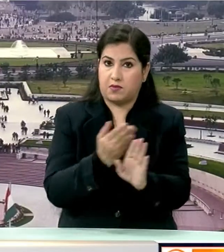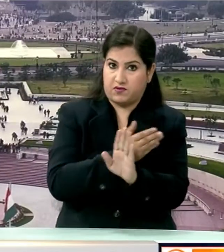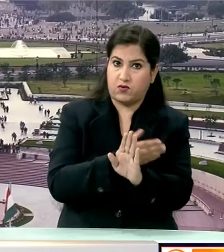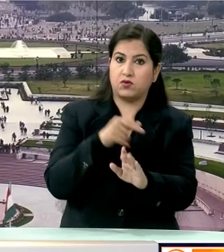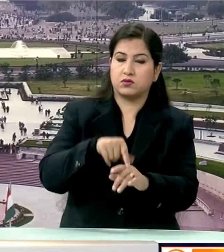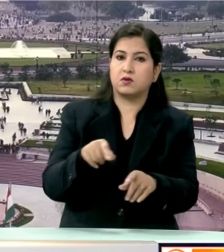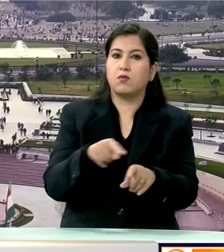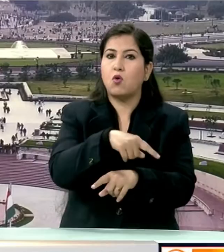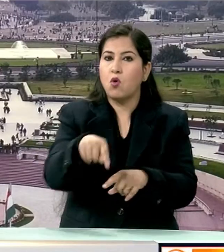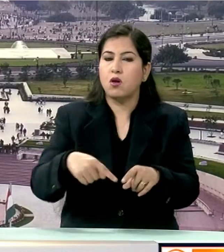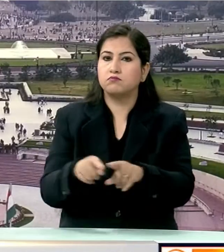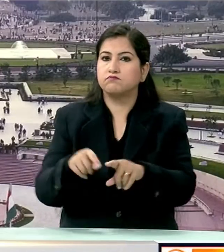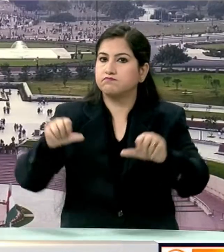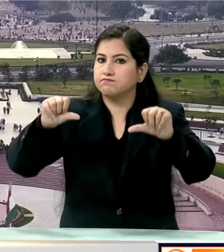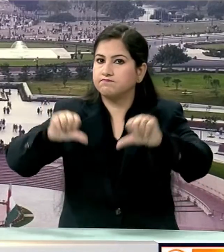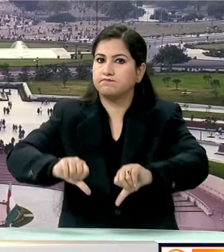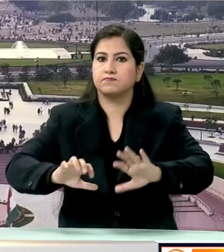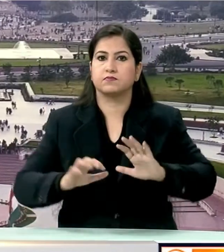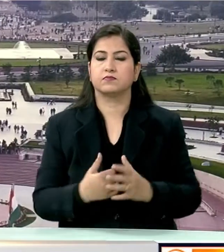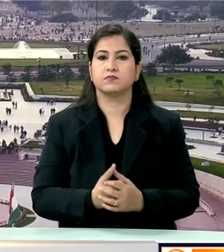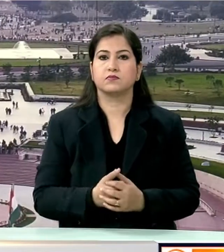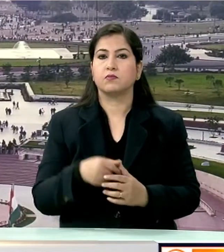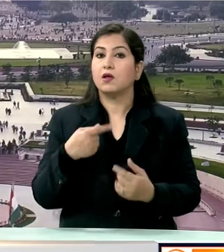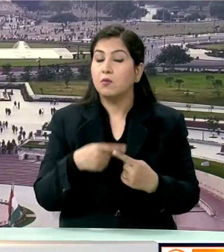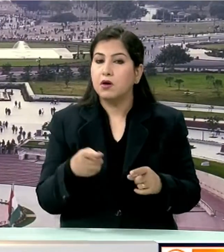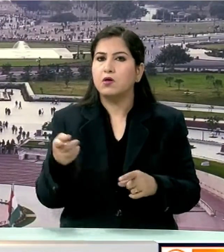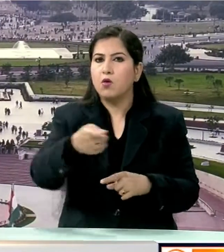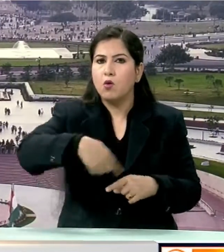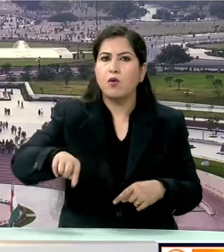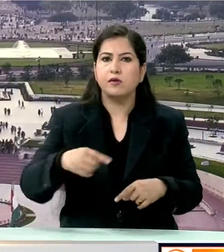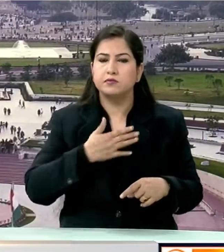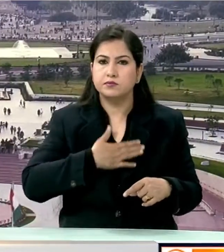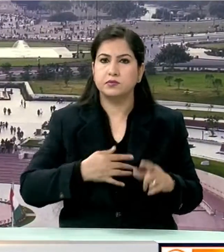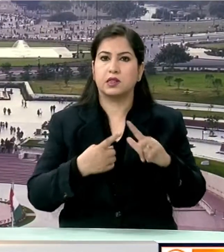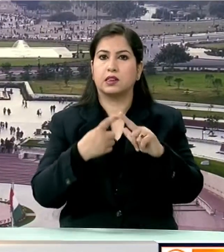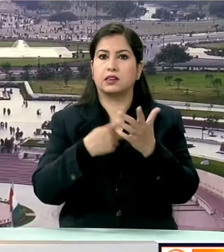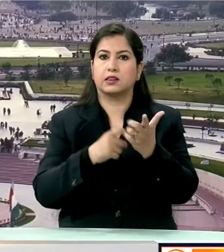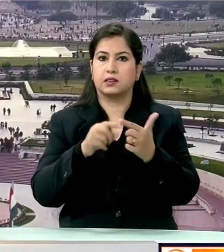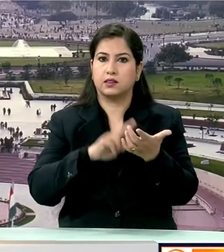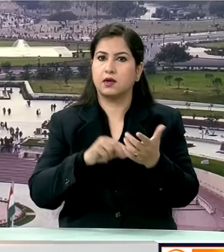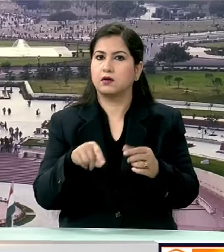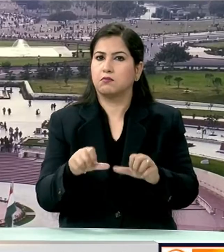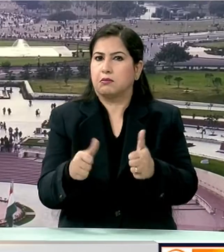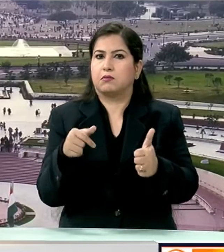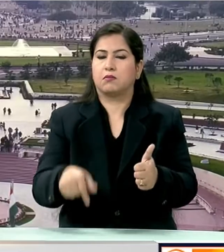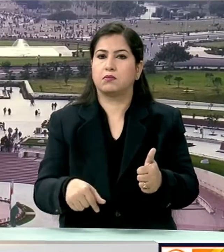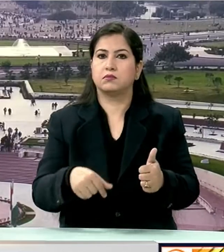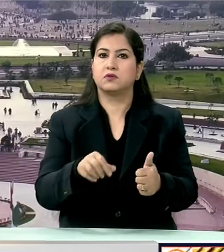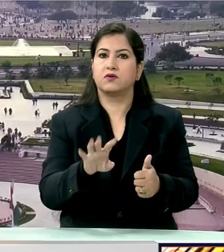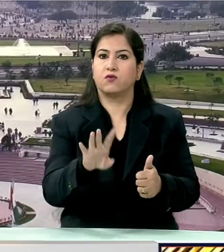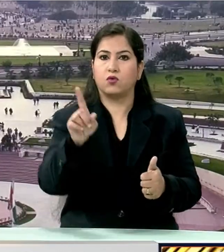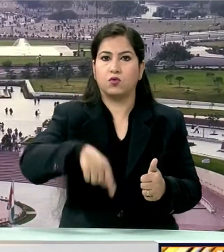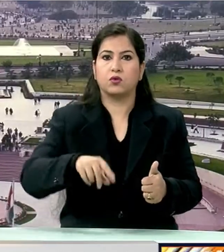and the tail also could not survive for long. For the host, lead pacer Trent Boult finished with impressive figures of 4 for